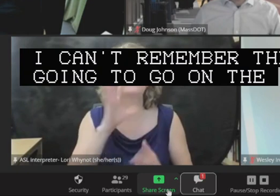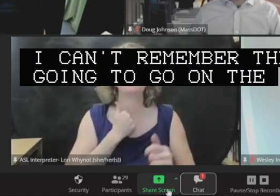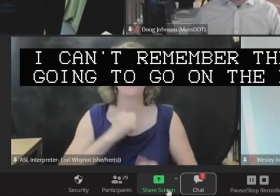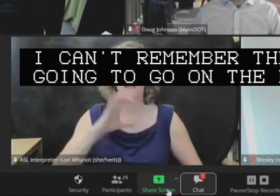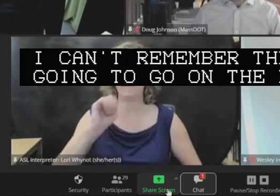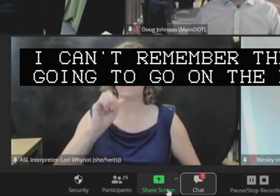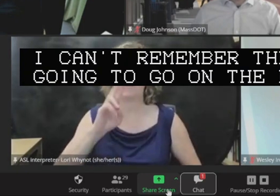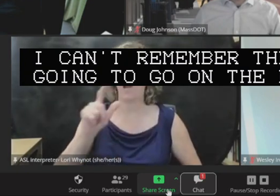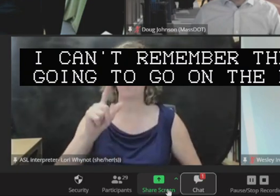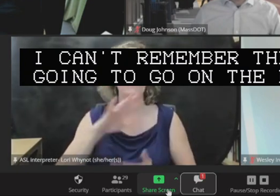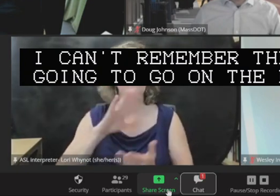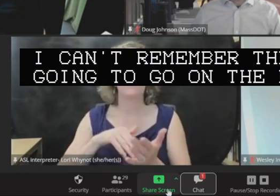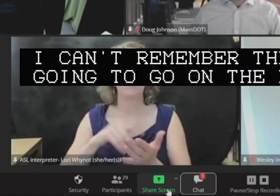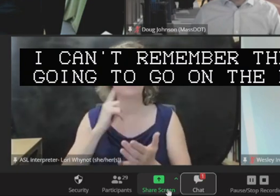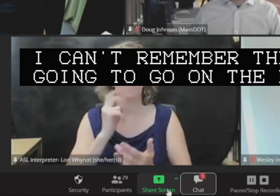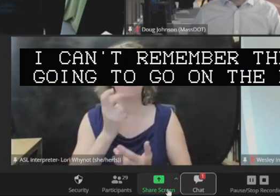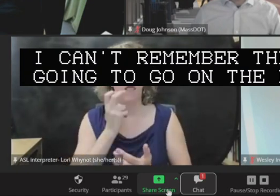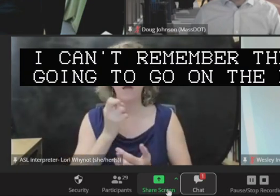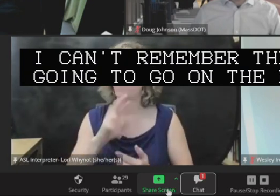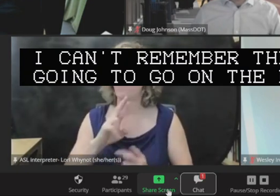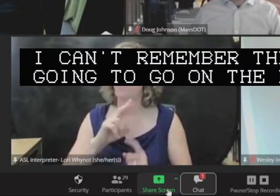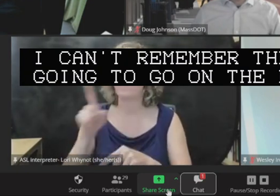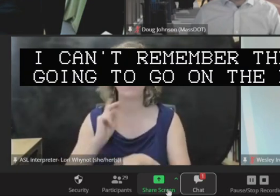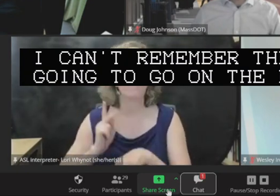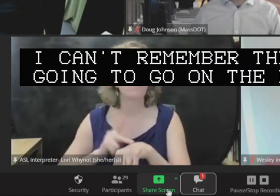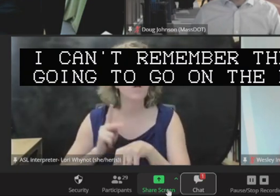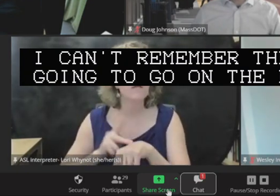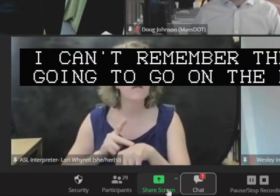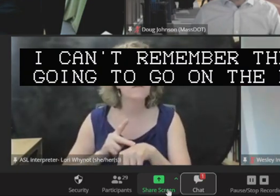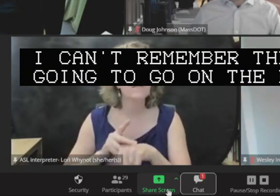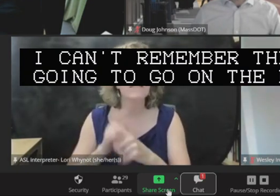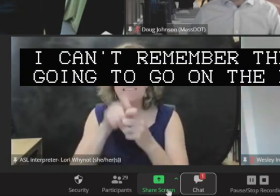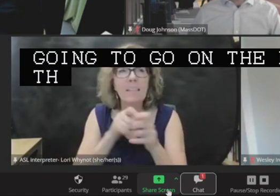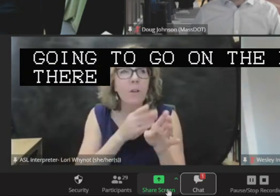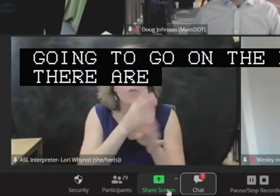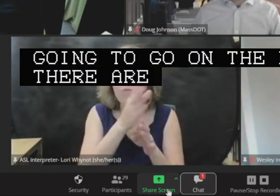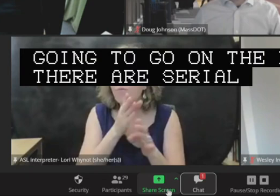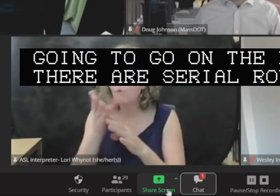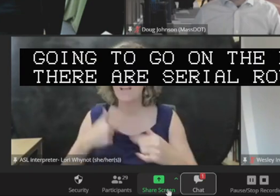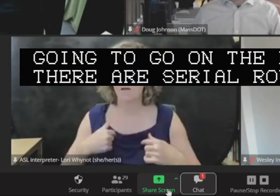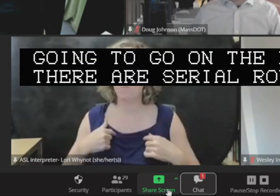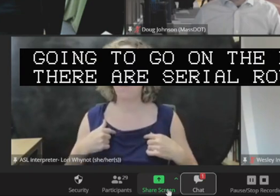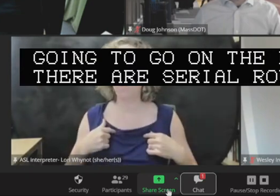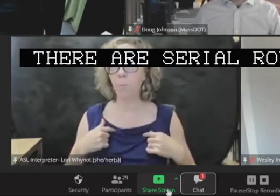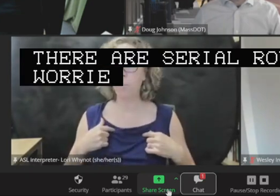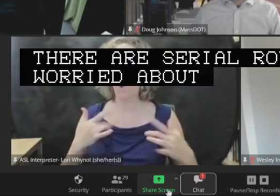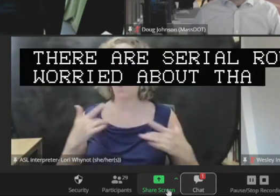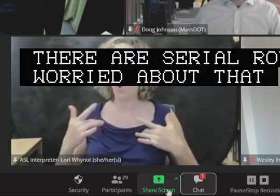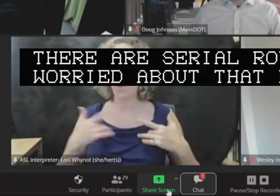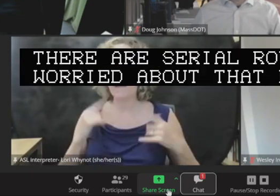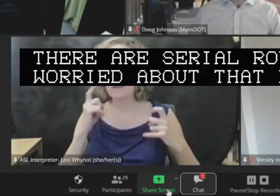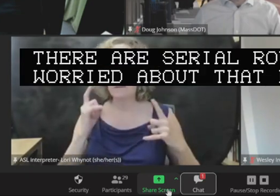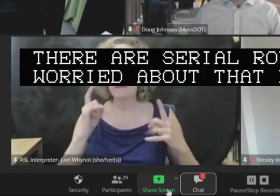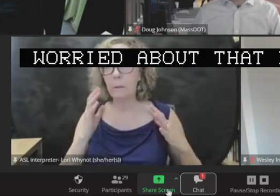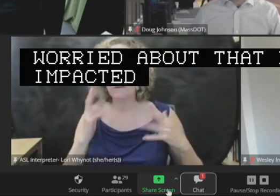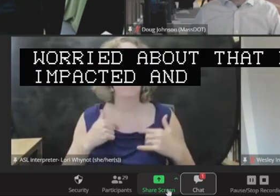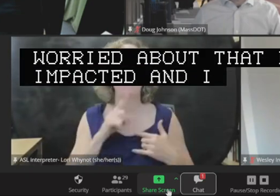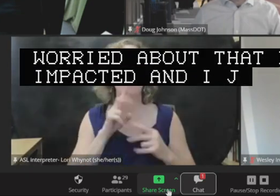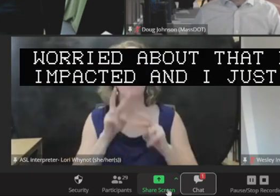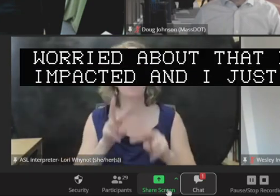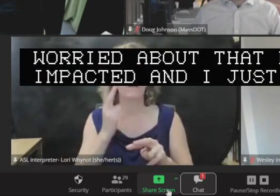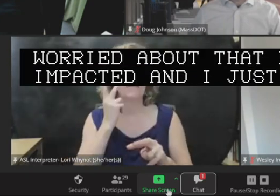out to Perkins. You know, there are certain routes that I'm worried about that may be impacted, and I just have to take a look and see what they